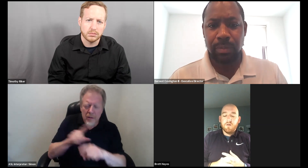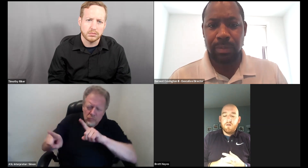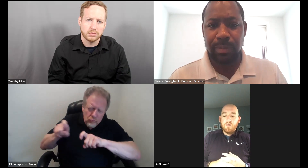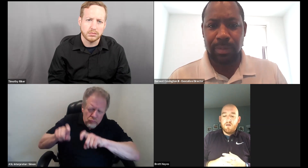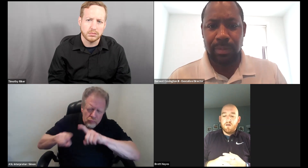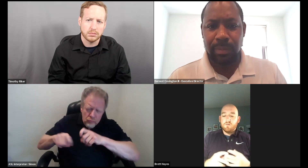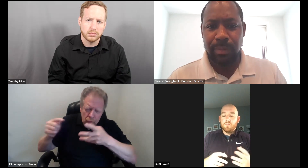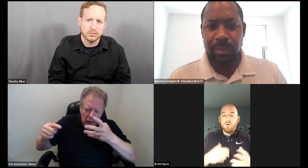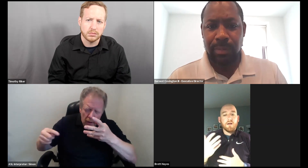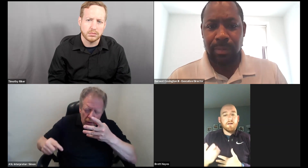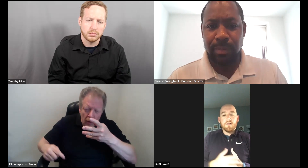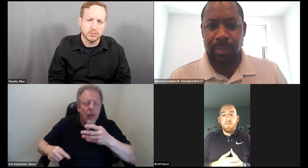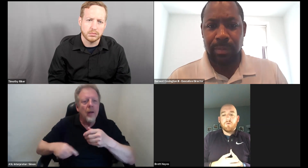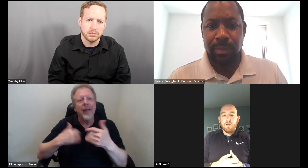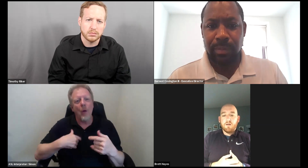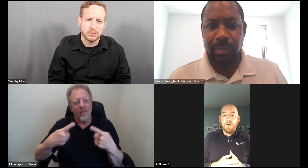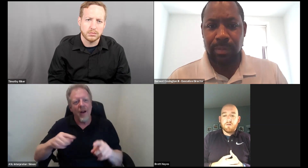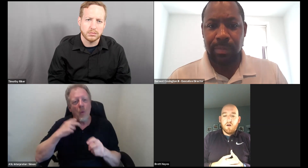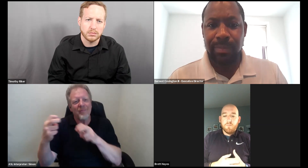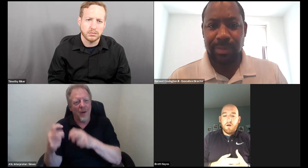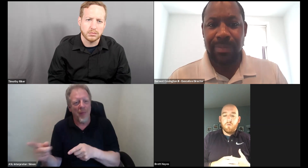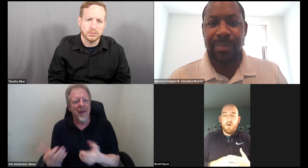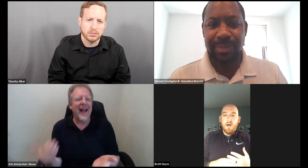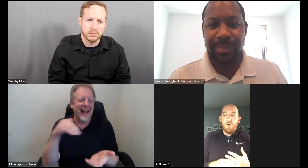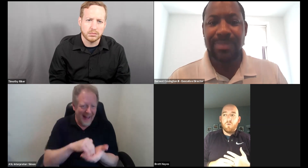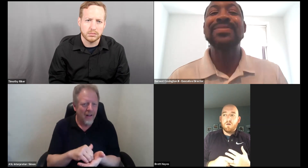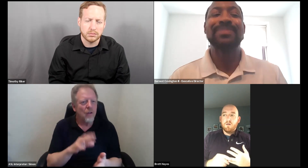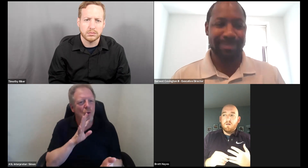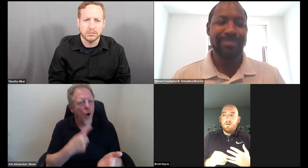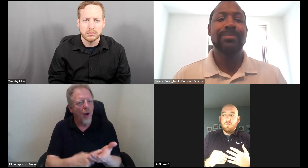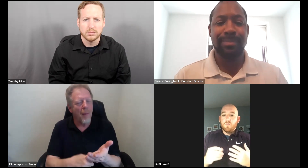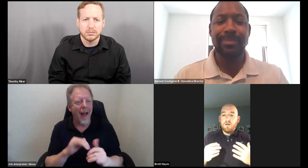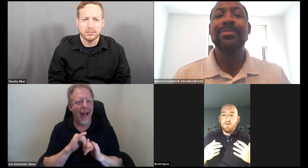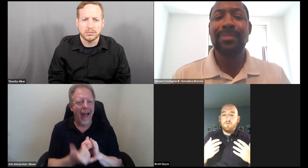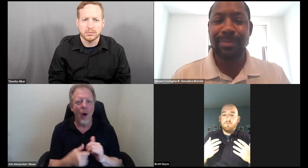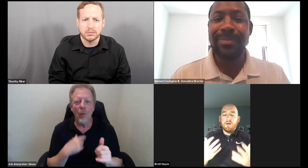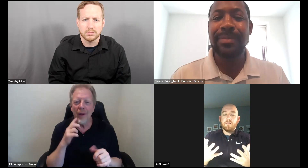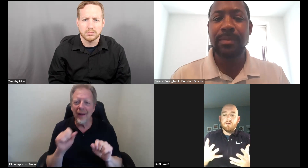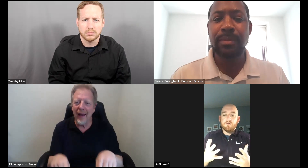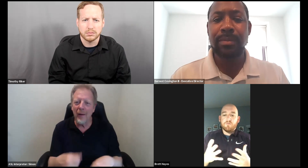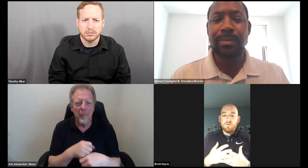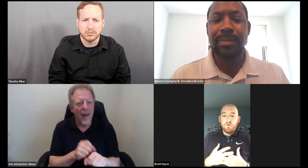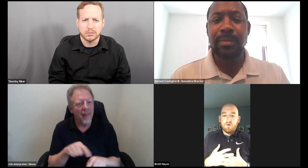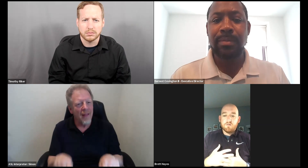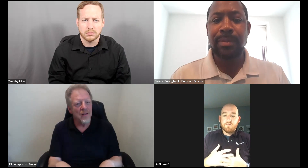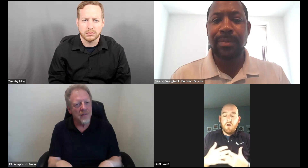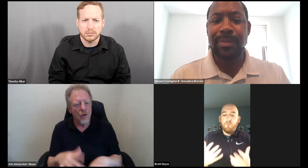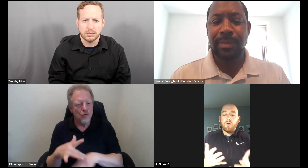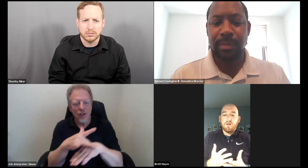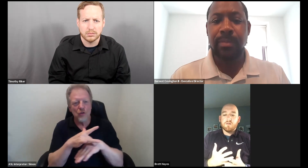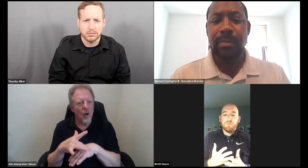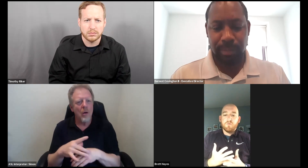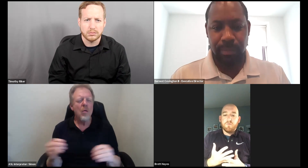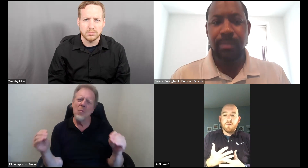itself, we're going to get together with him and talk about how we can make this resource far